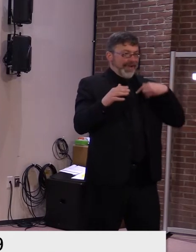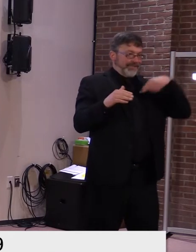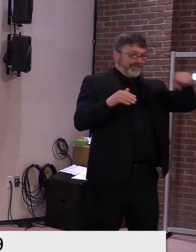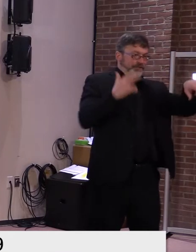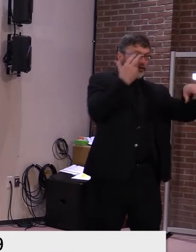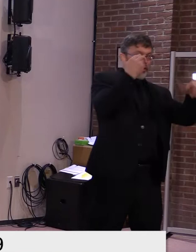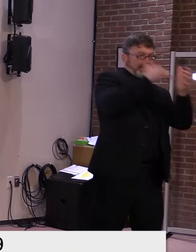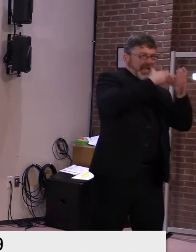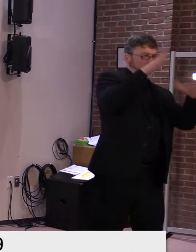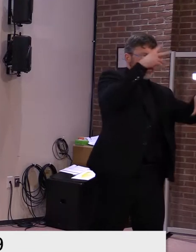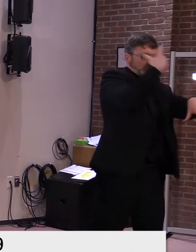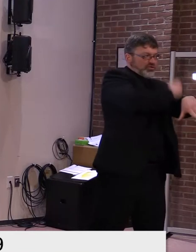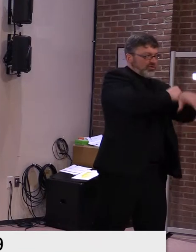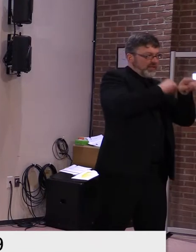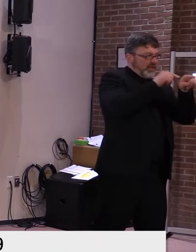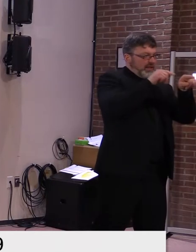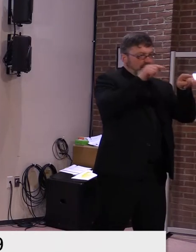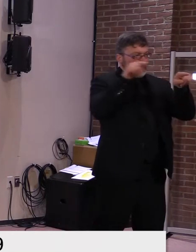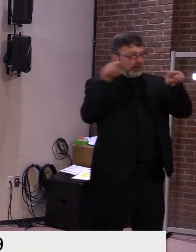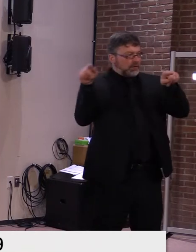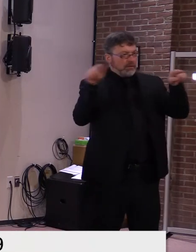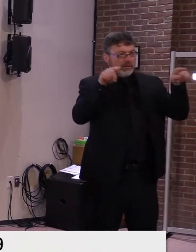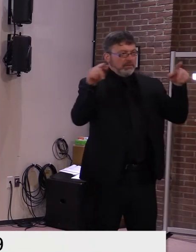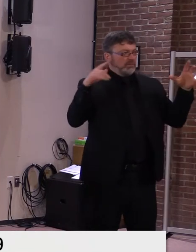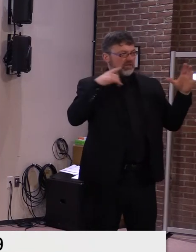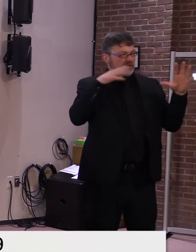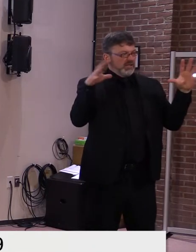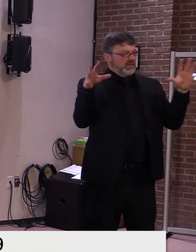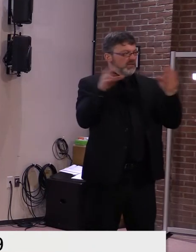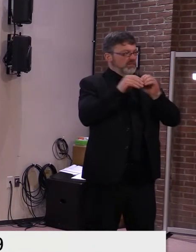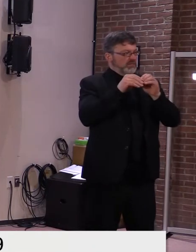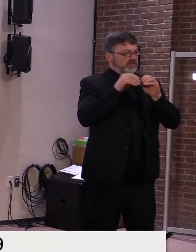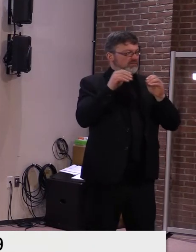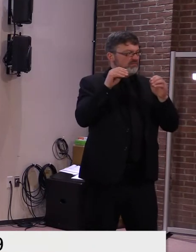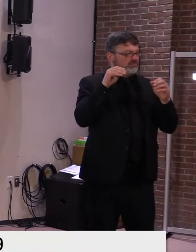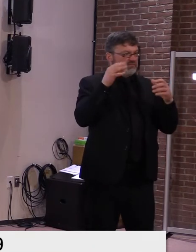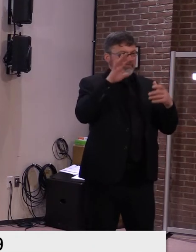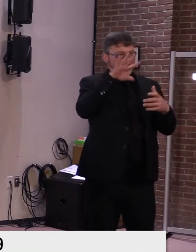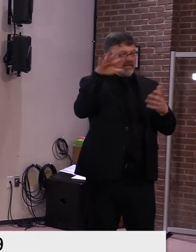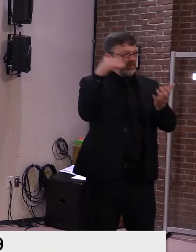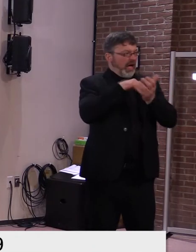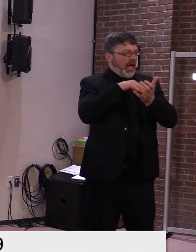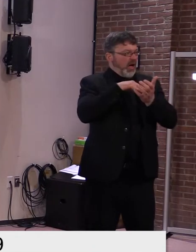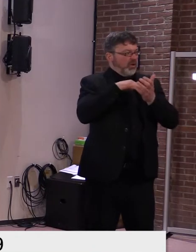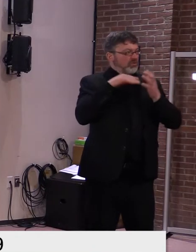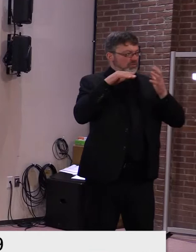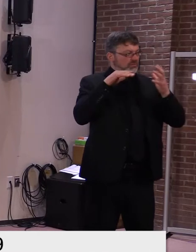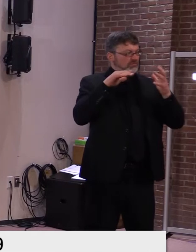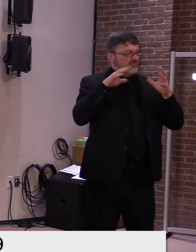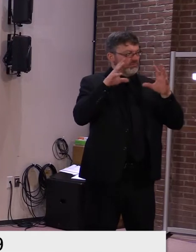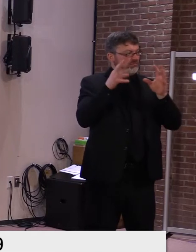programs, and for example, 1A, that comes to a total of